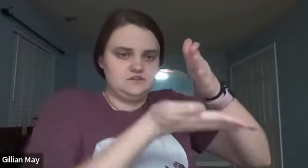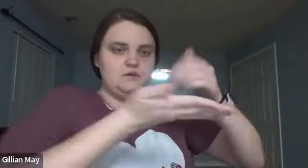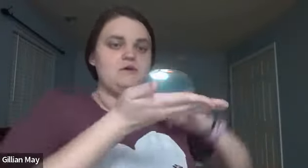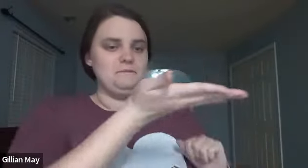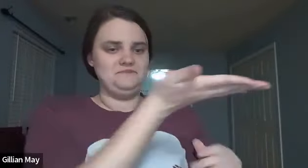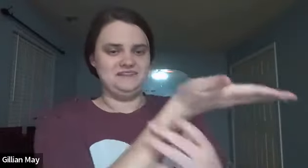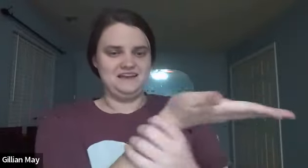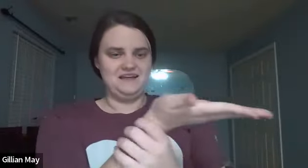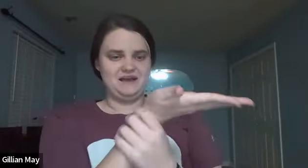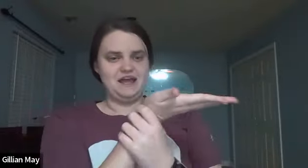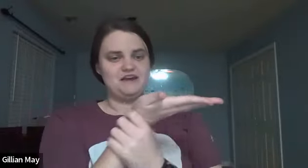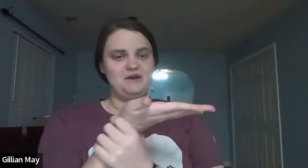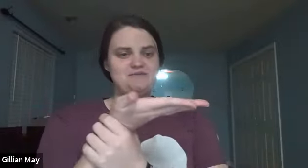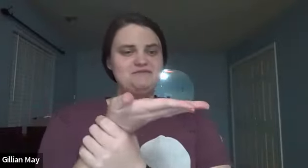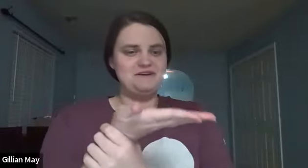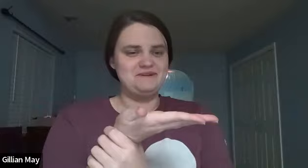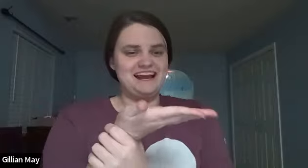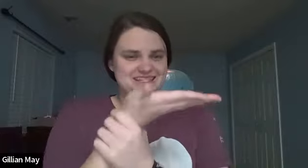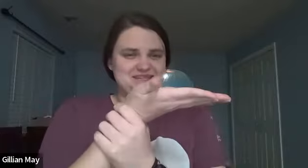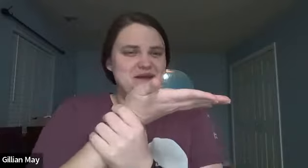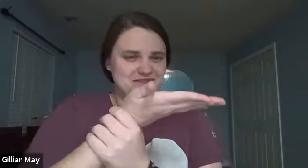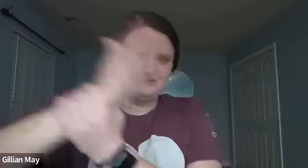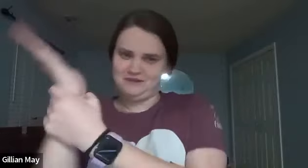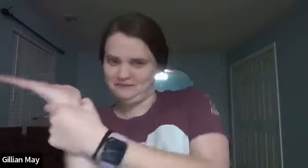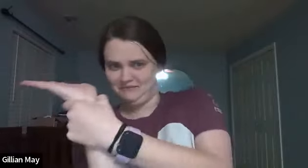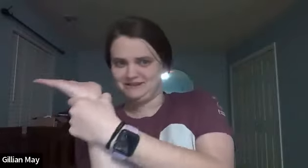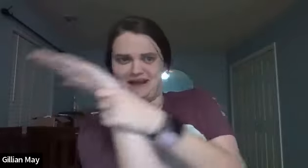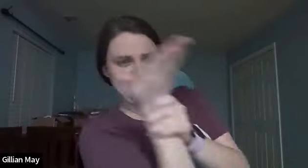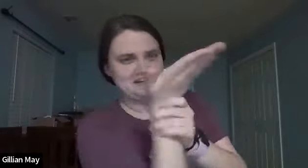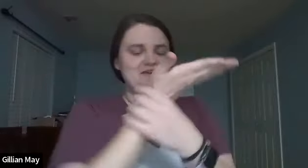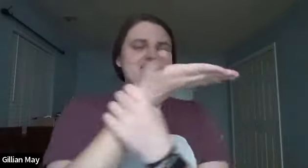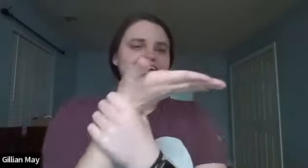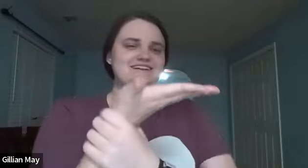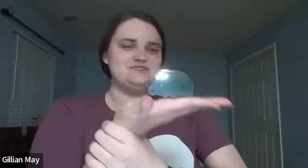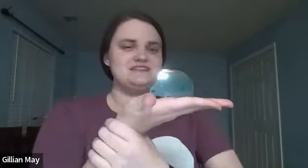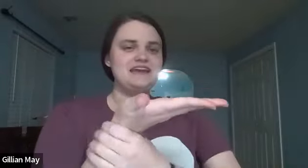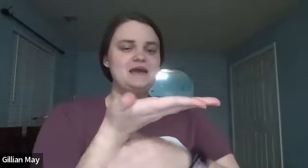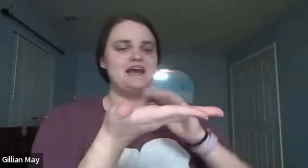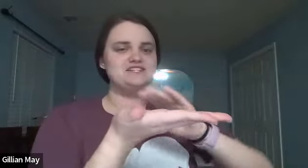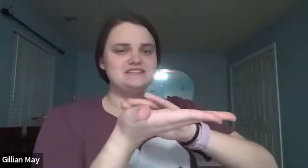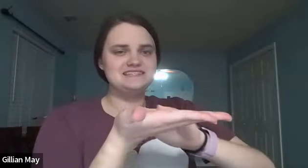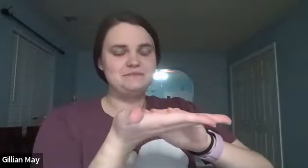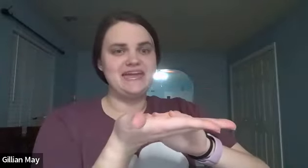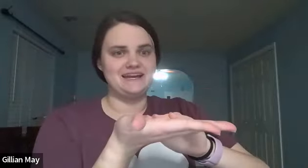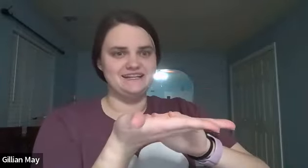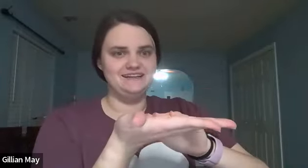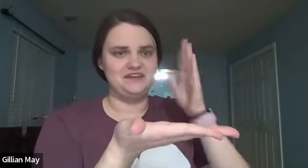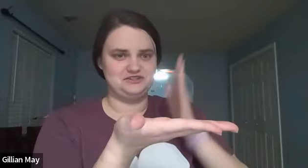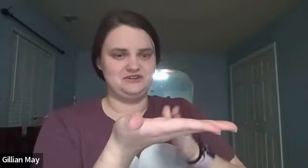So, okay. I know I have a very weird, I can see some people, they're like, wait, where's my hand go? Yeah. So it's like, imagine this is the pan that you're cooking